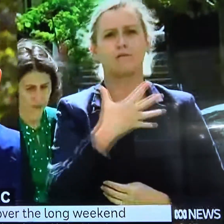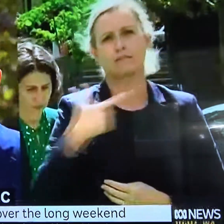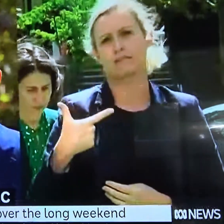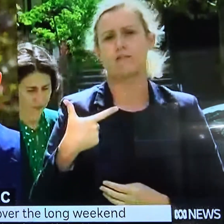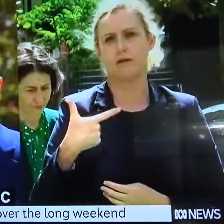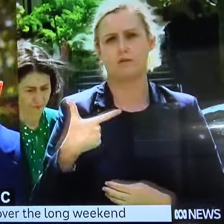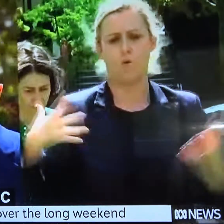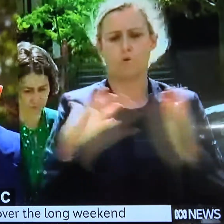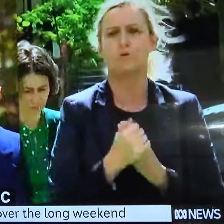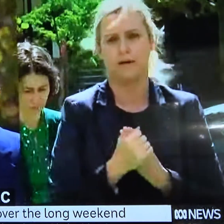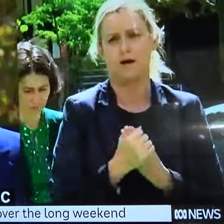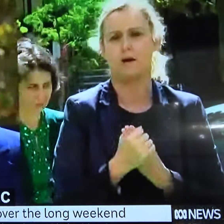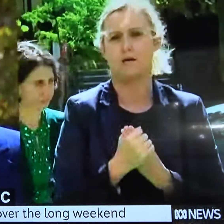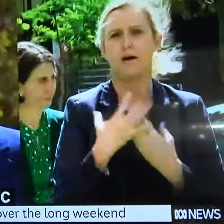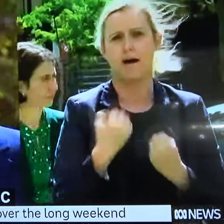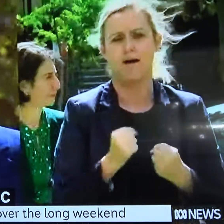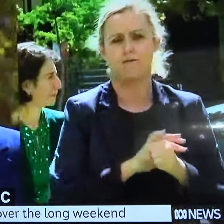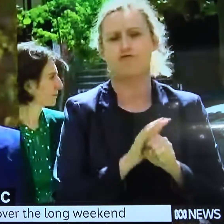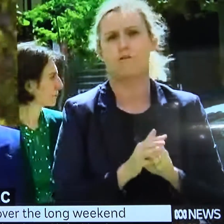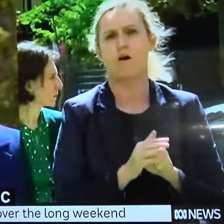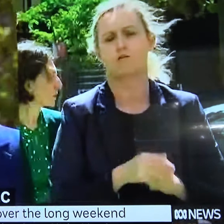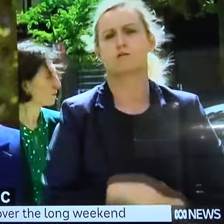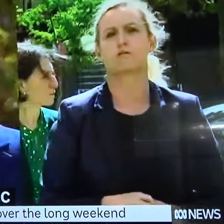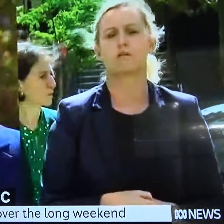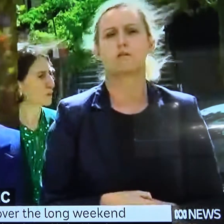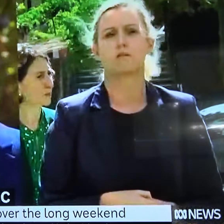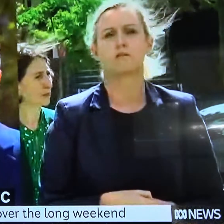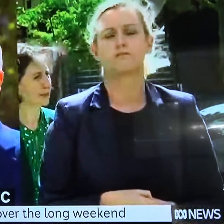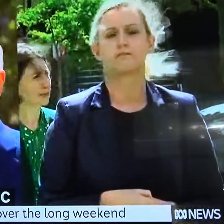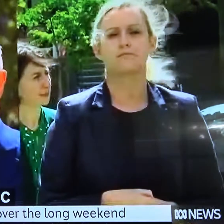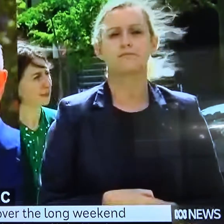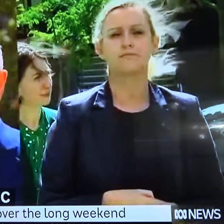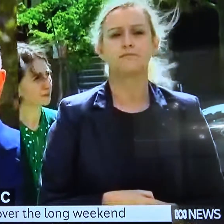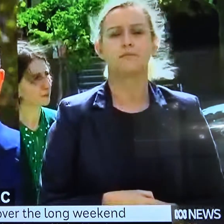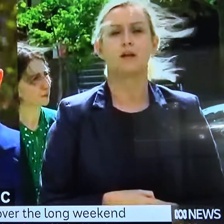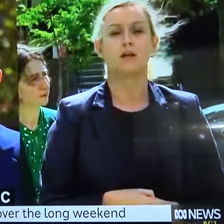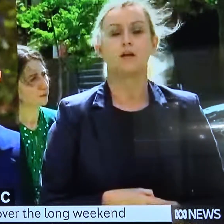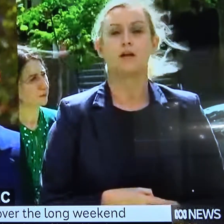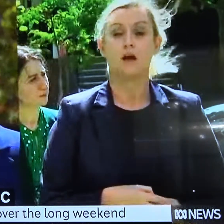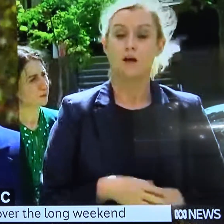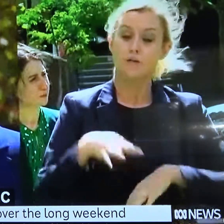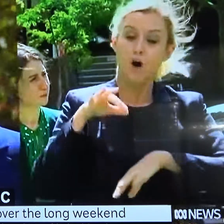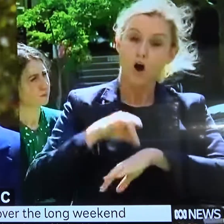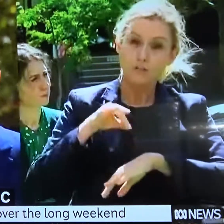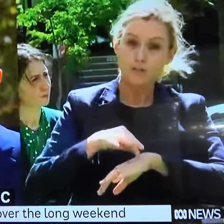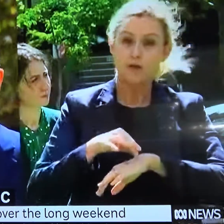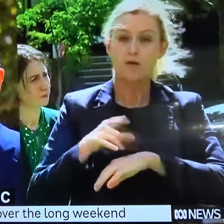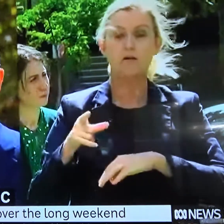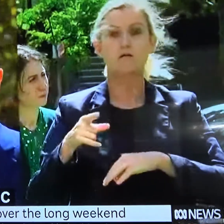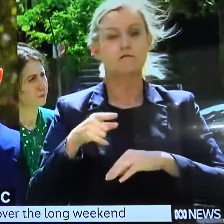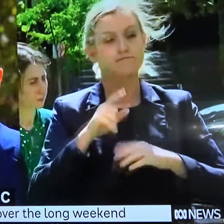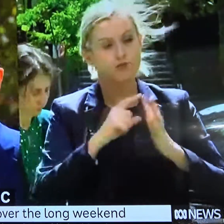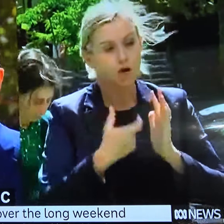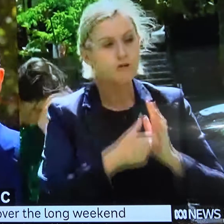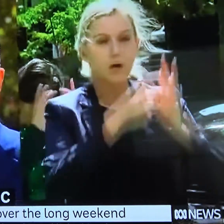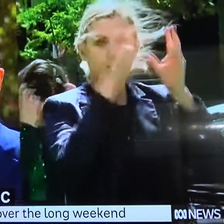2,857 cases. We've had, as the Premier said, the health system and all of our emergency services are